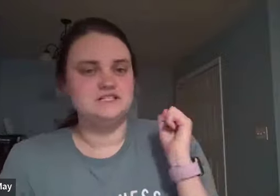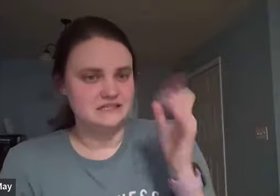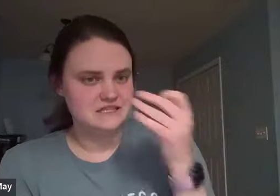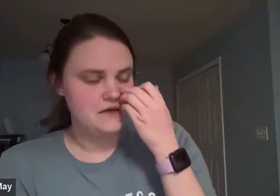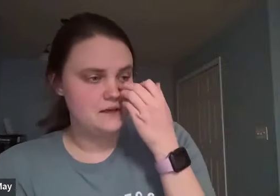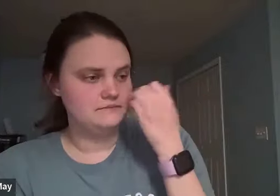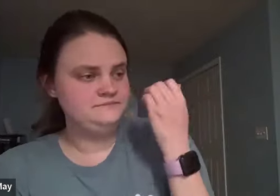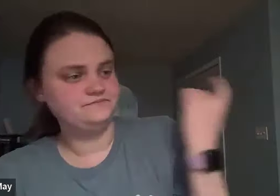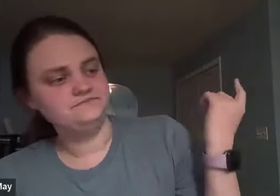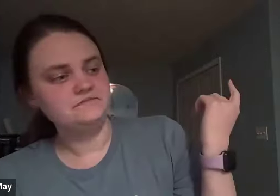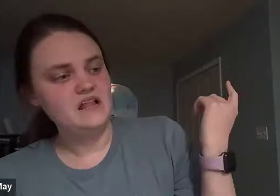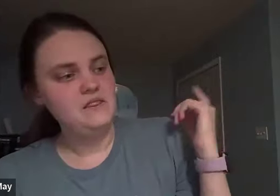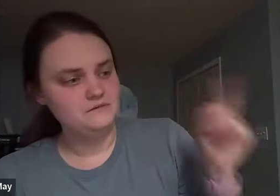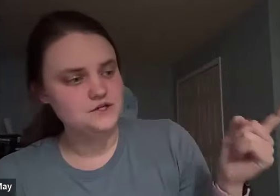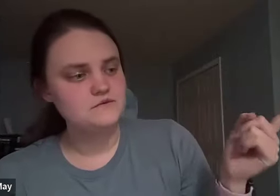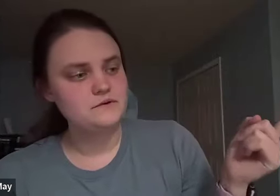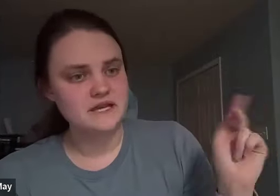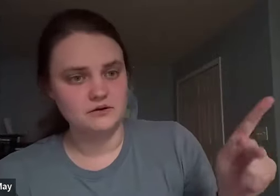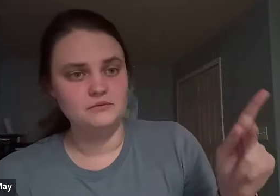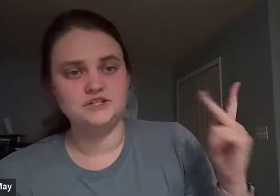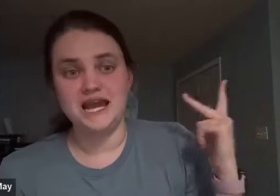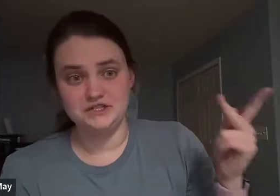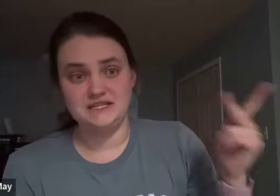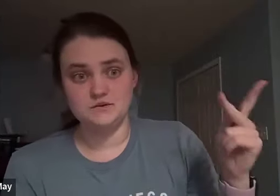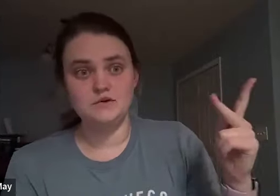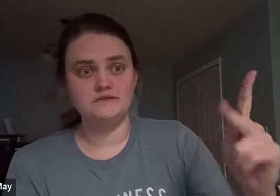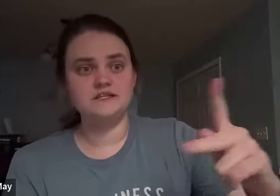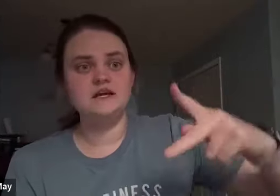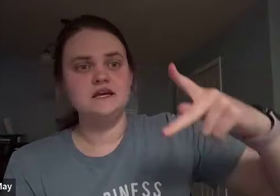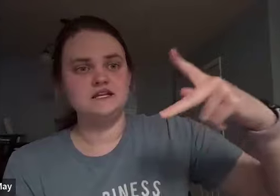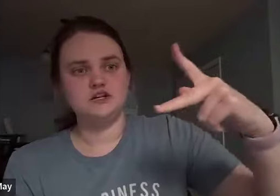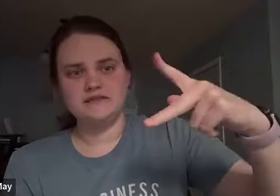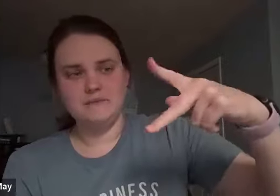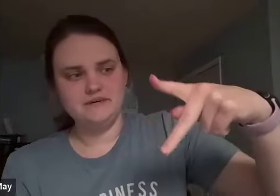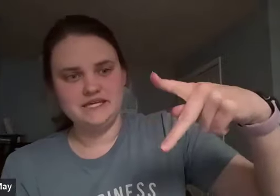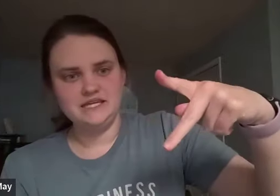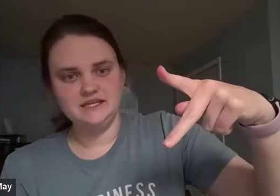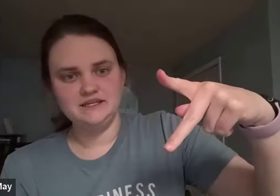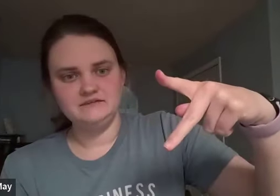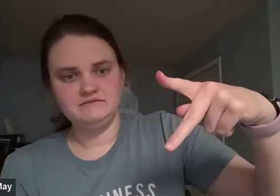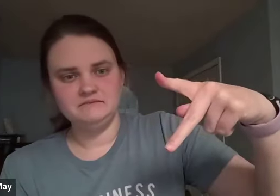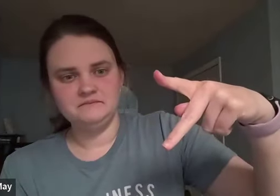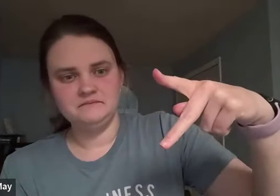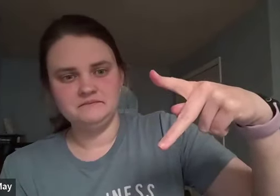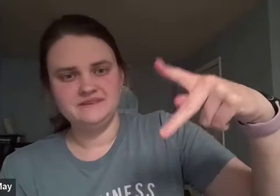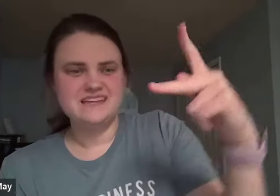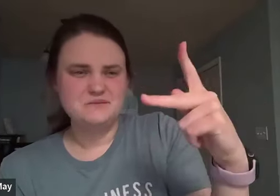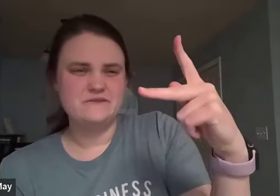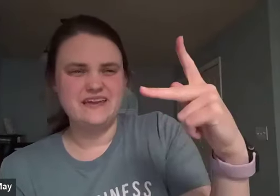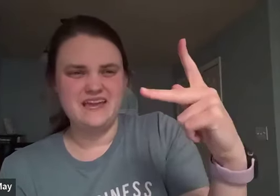just like to say that. The first one for pickle, which I do see this one more often, is you're going to make that P. It's kind of more of a K because